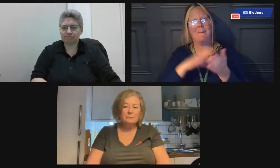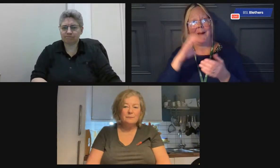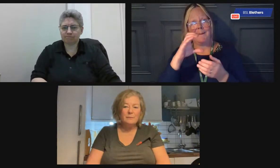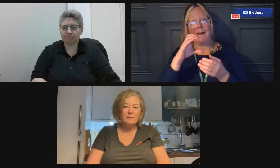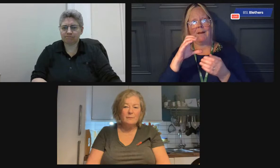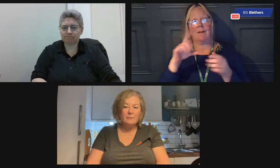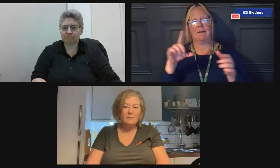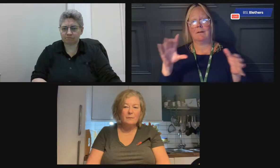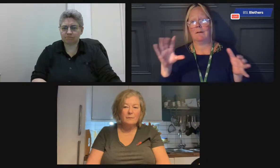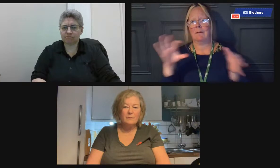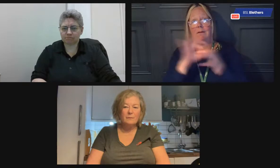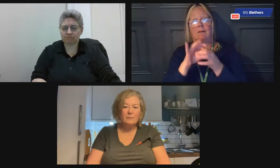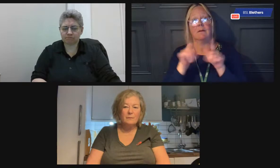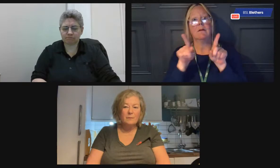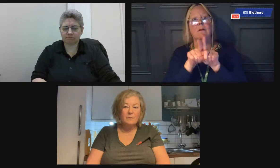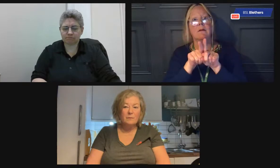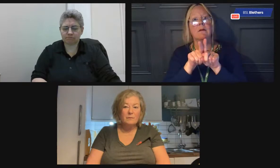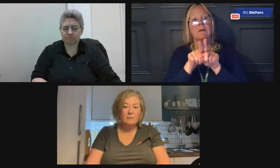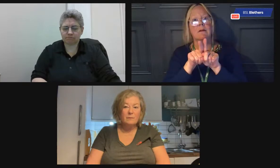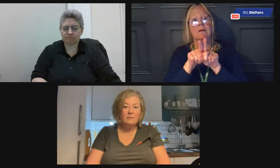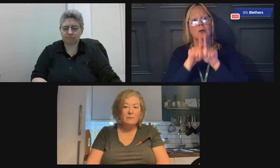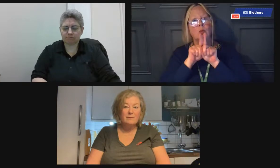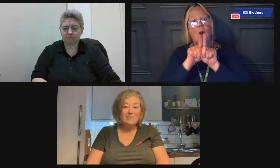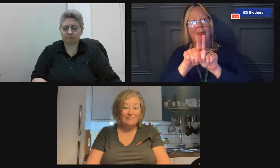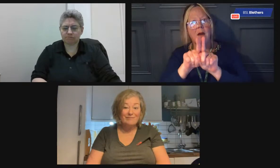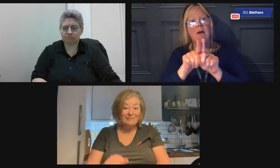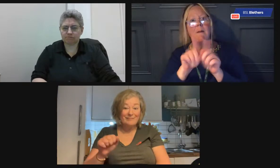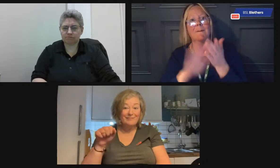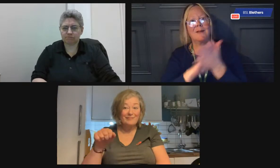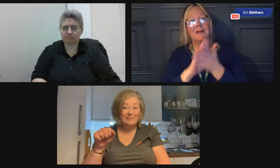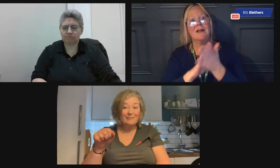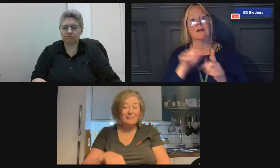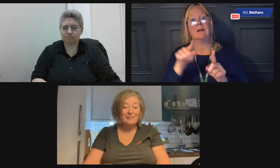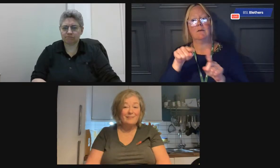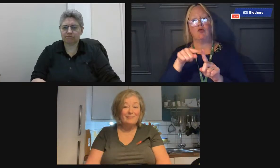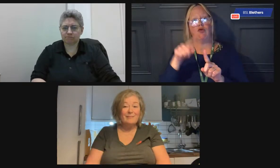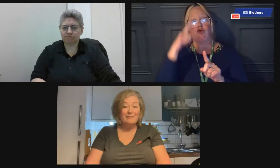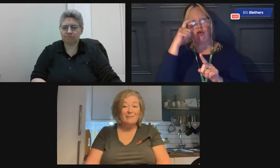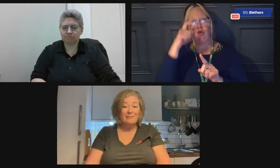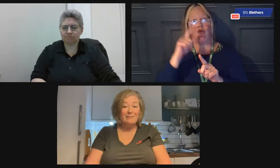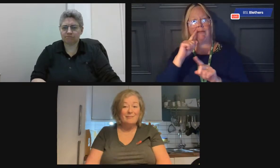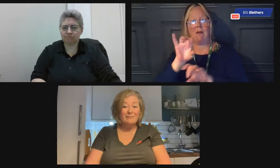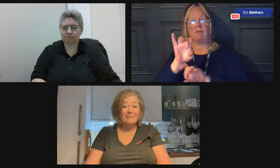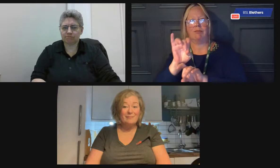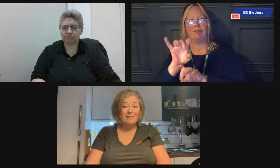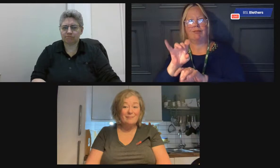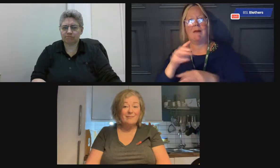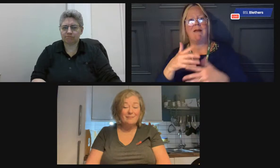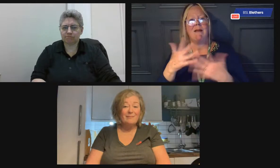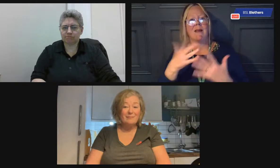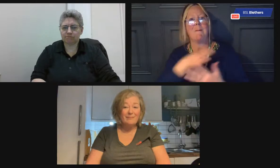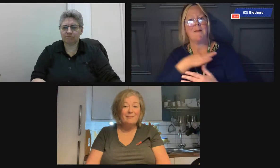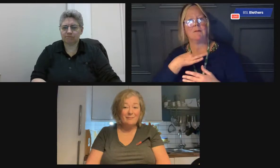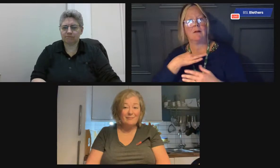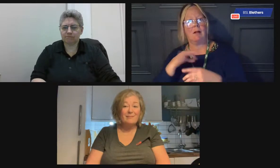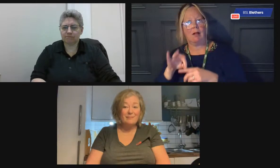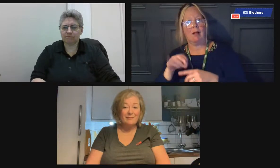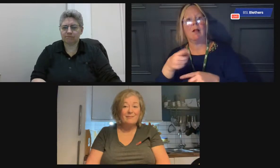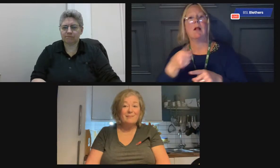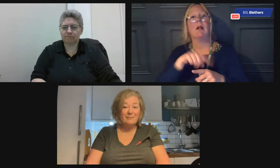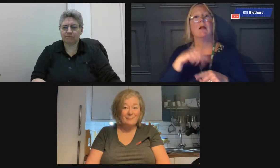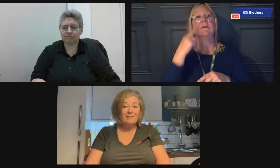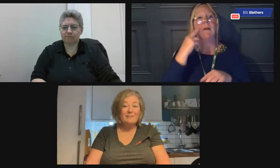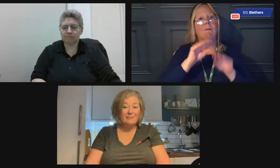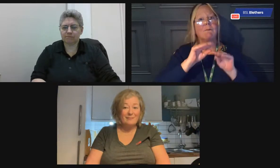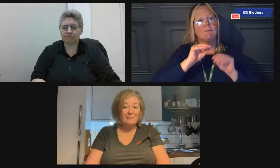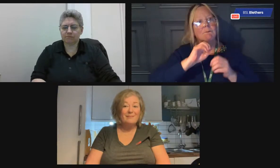So we hope to work together closely with MacMillan and to provide that kind of training together so that the nurses